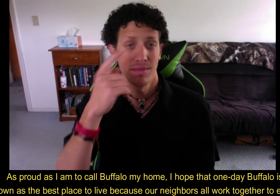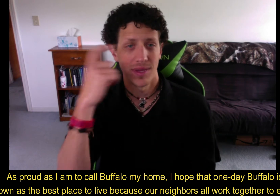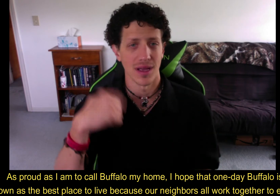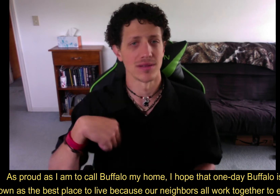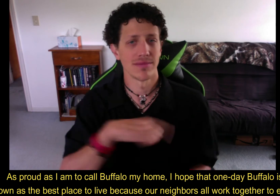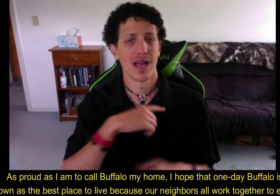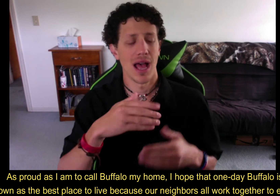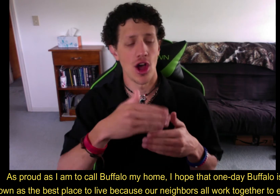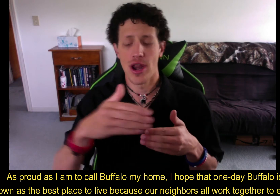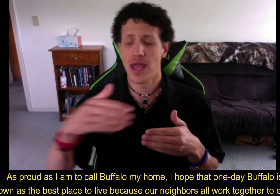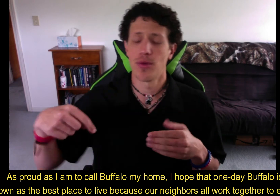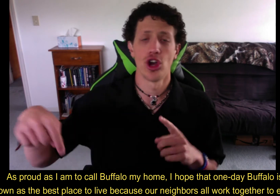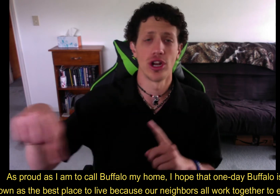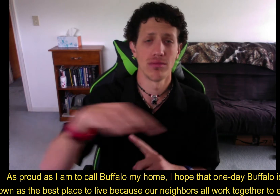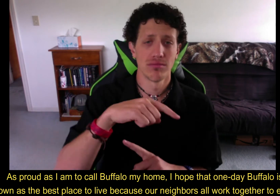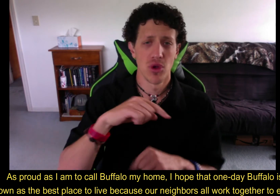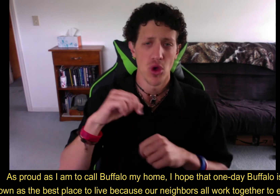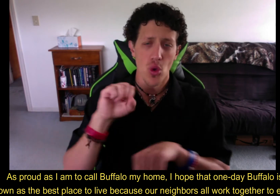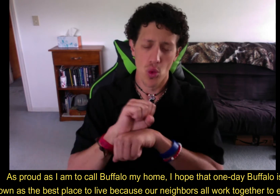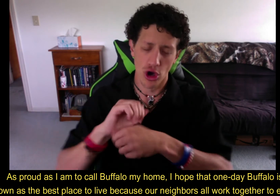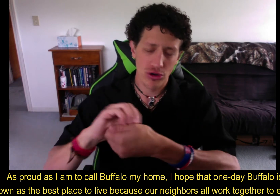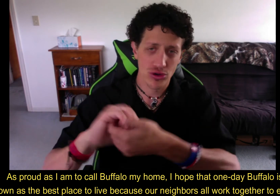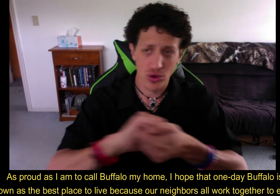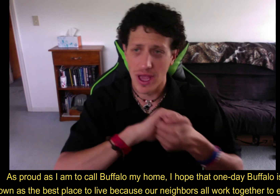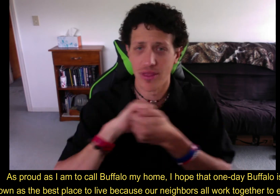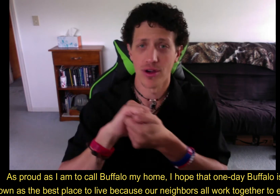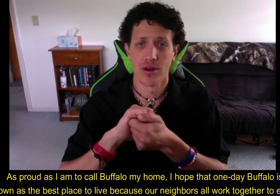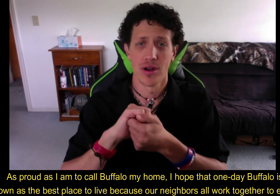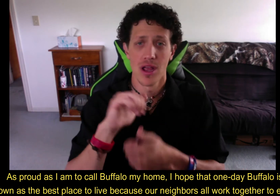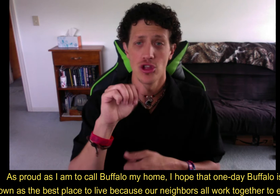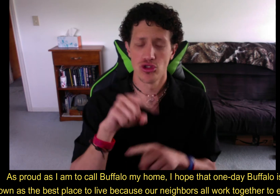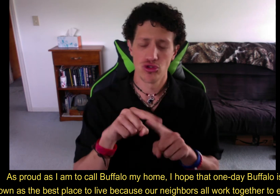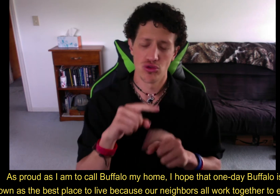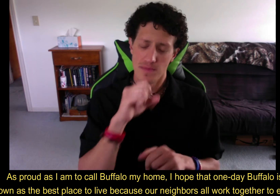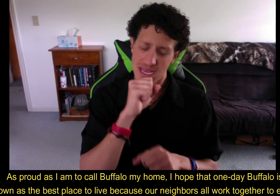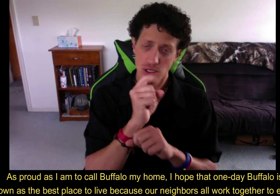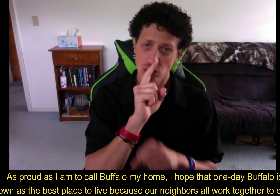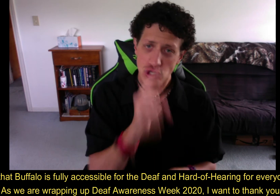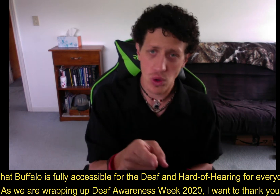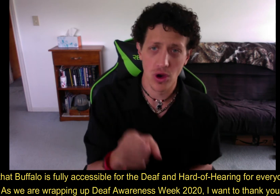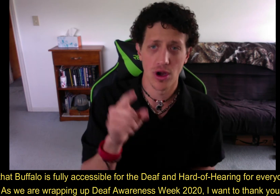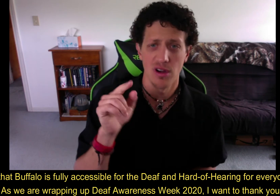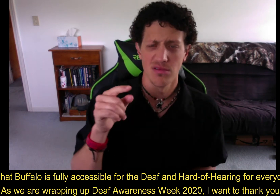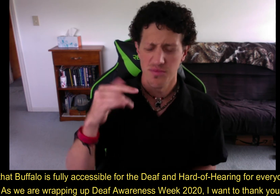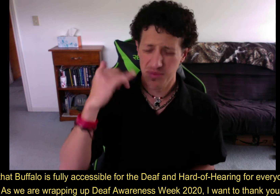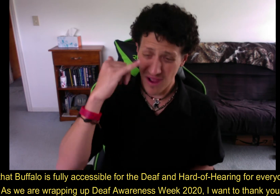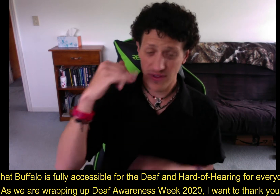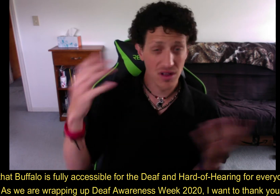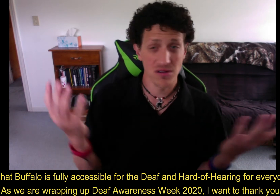Because our neighborhood work together to make sure Buffalo is